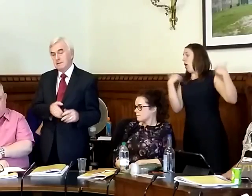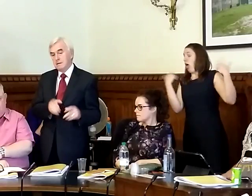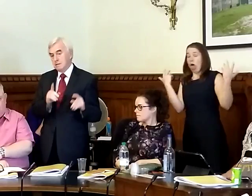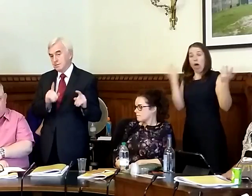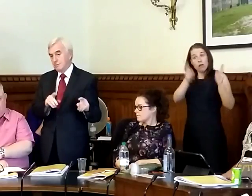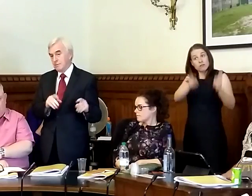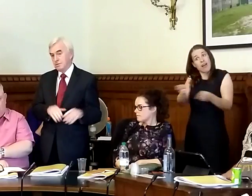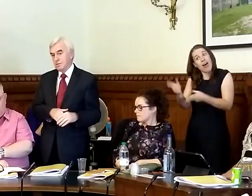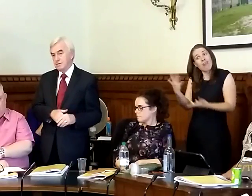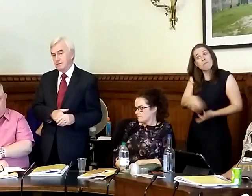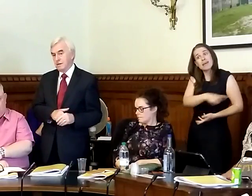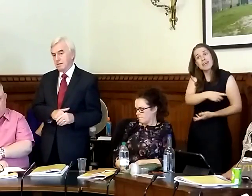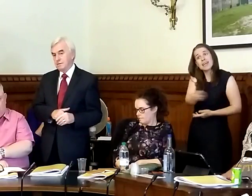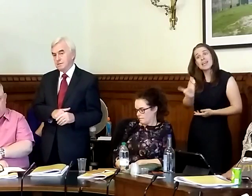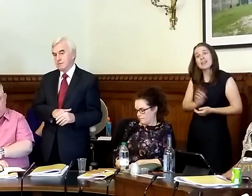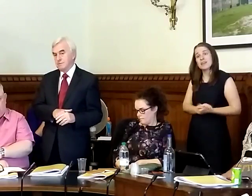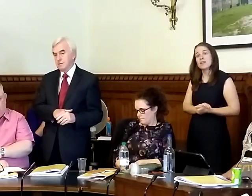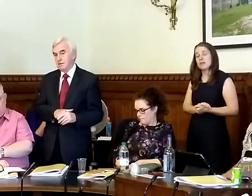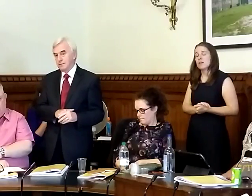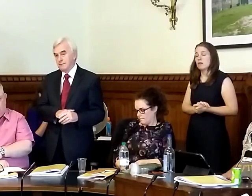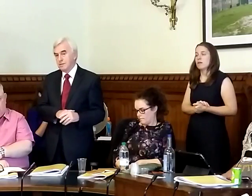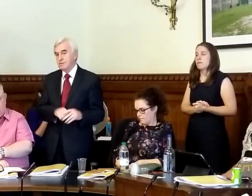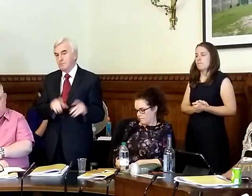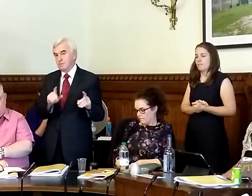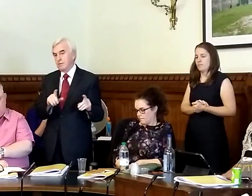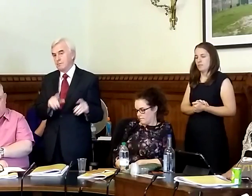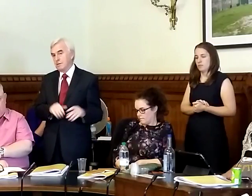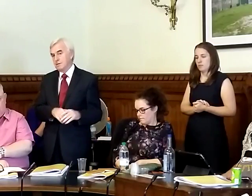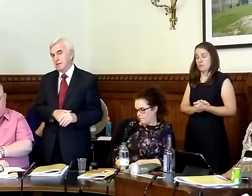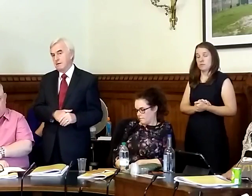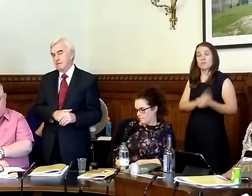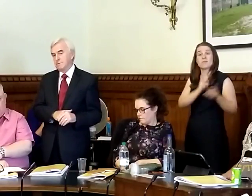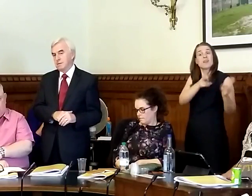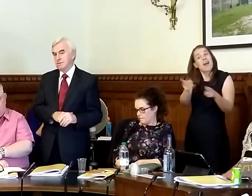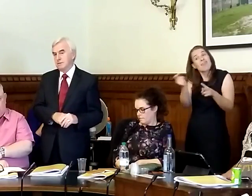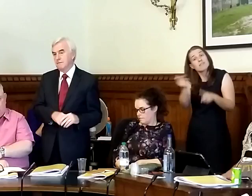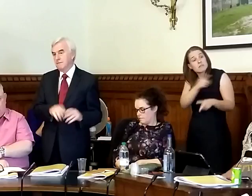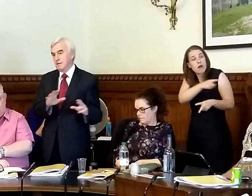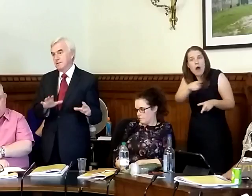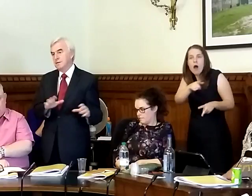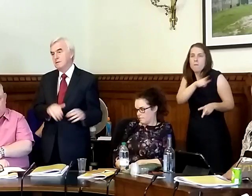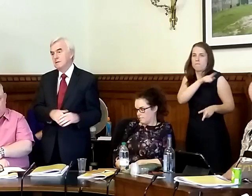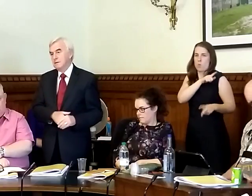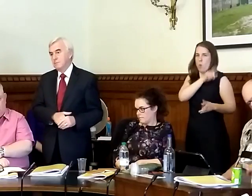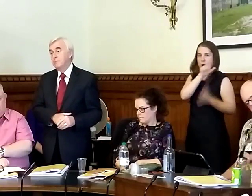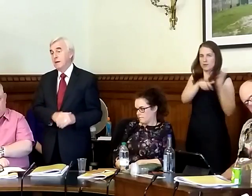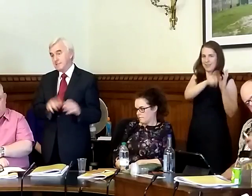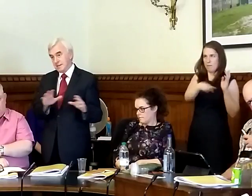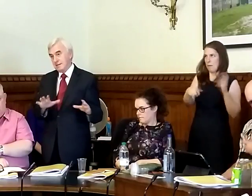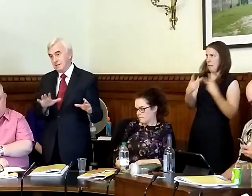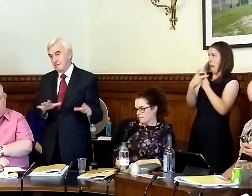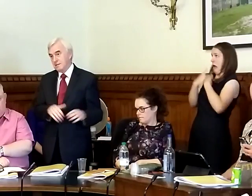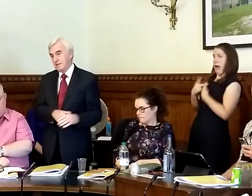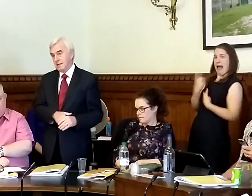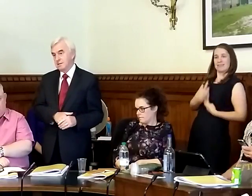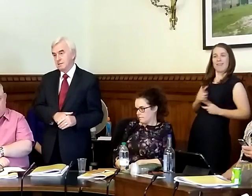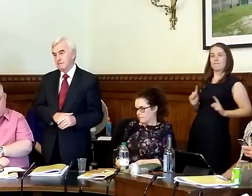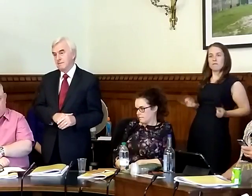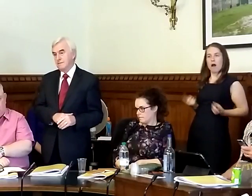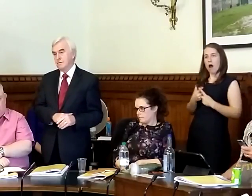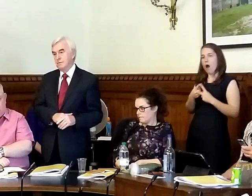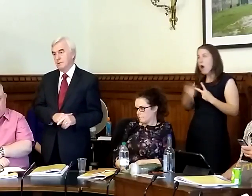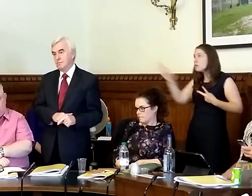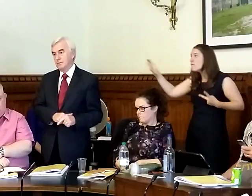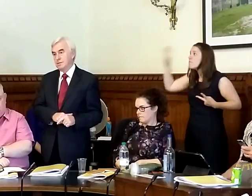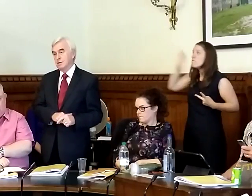WCA. Some of those loss of lives was as a result of literally people not being able to care for themselves or even fund basic living